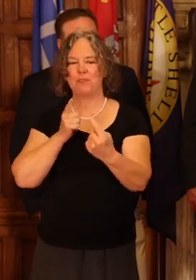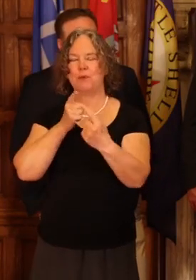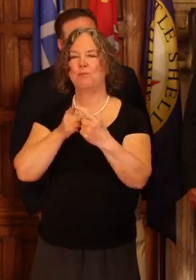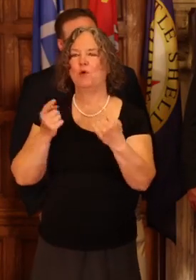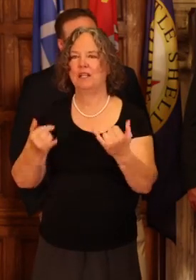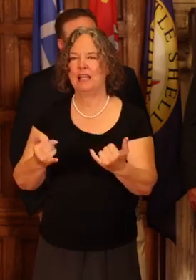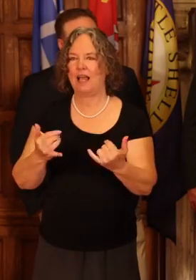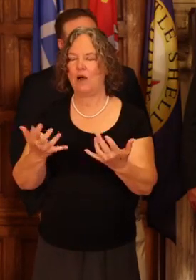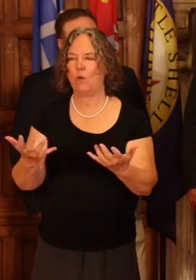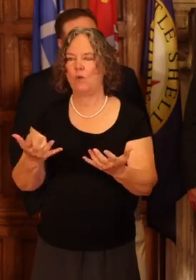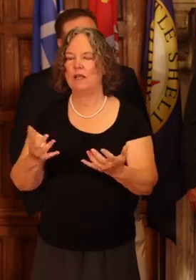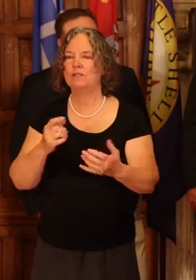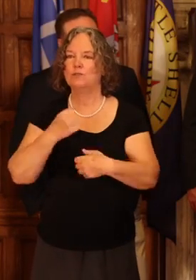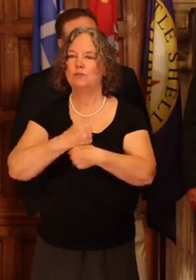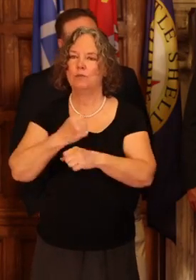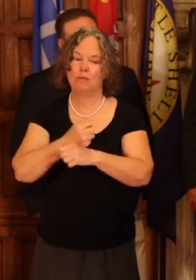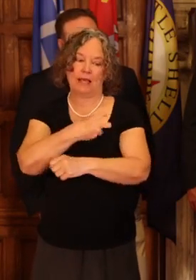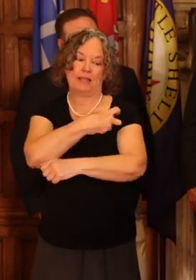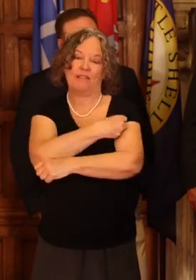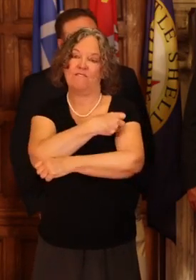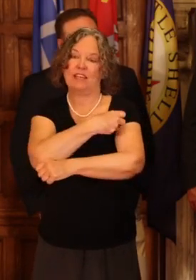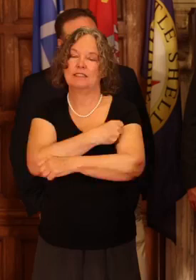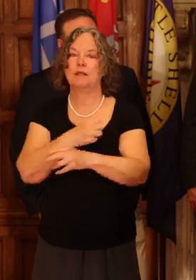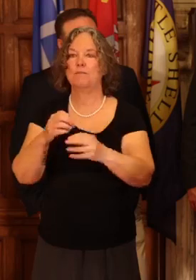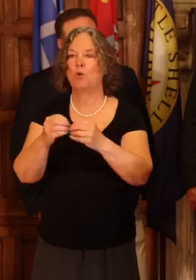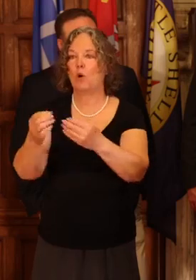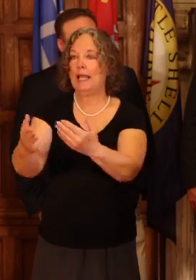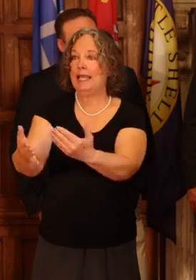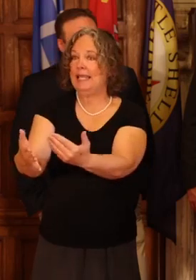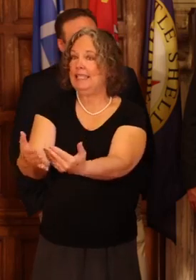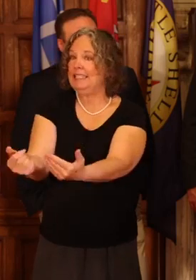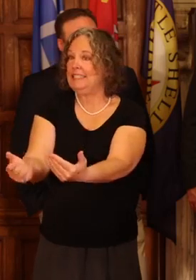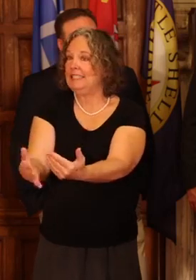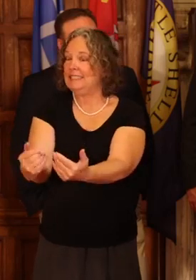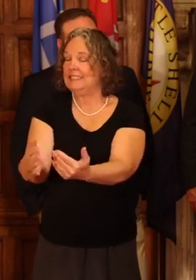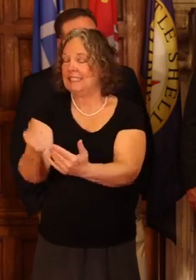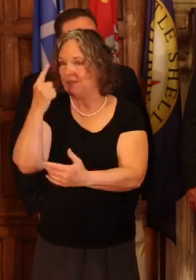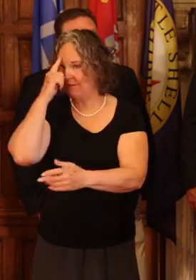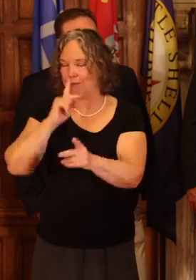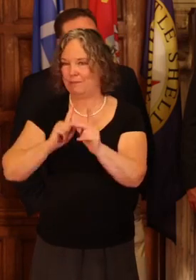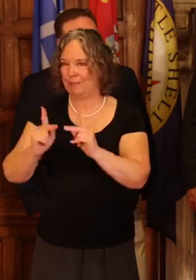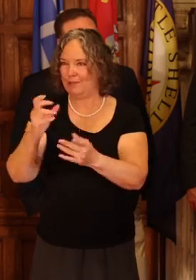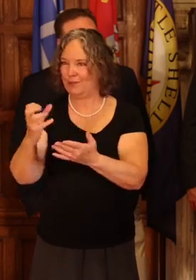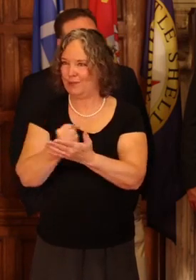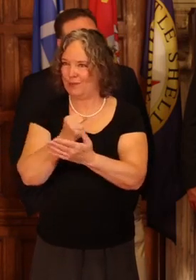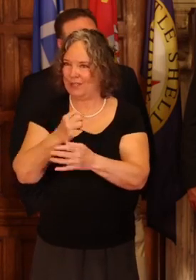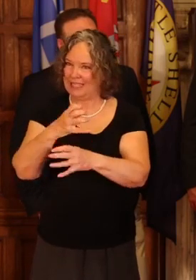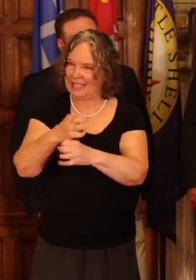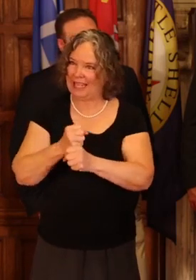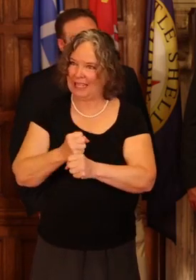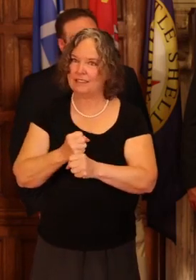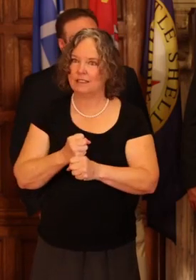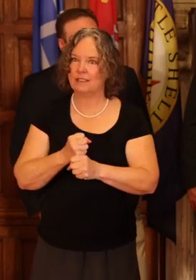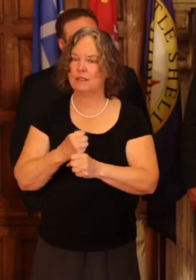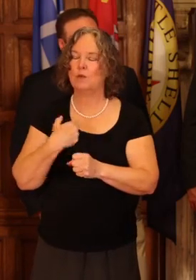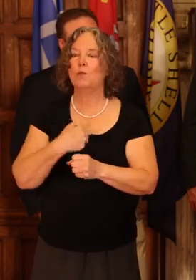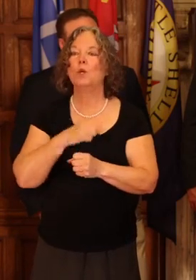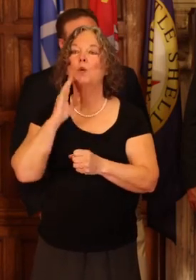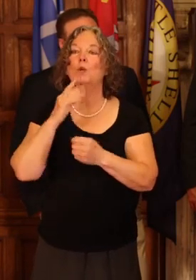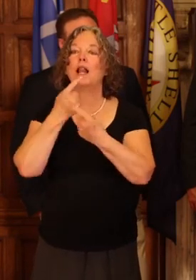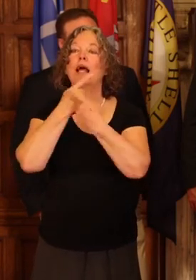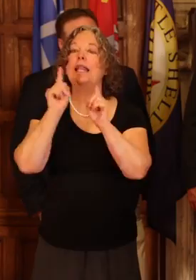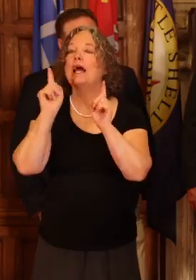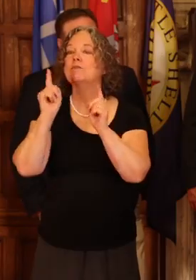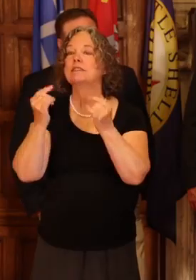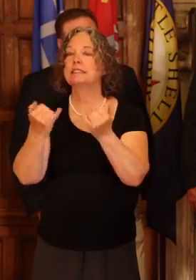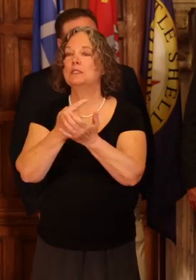strategy is to make the vaccine more convenient for people. We'll be making some announcements over the course of the next week. What does